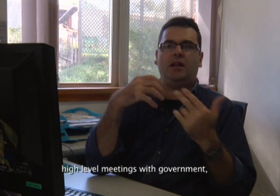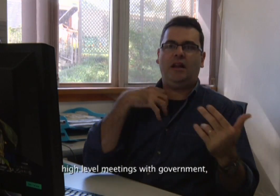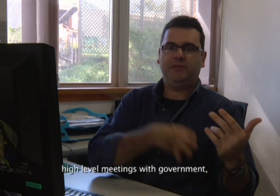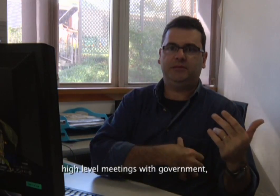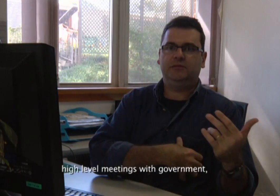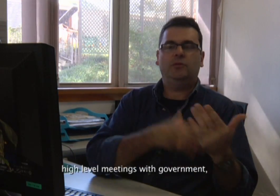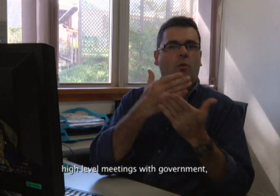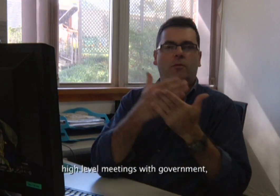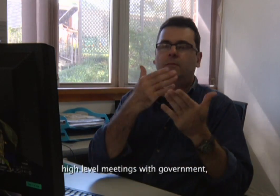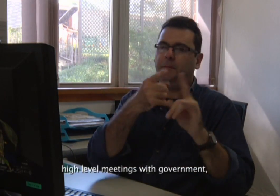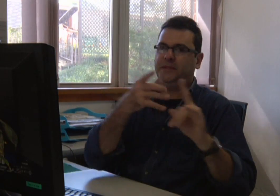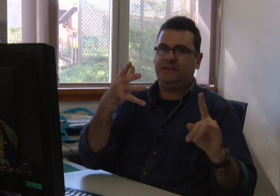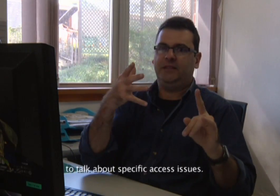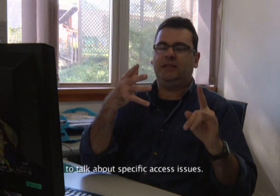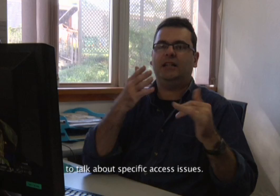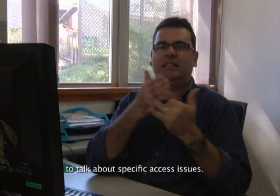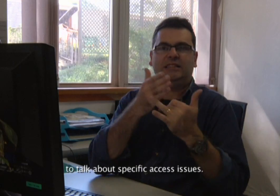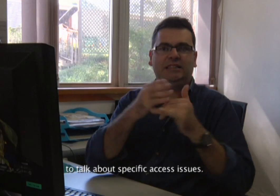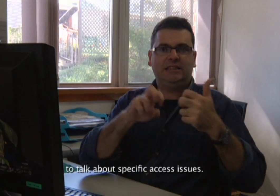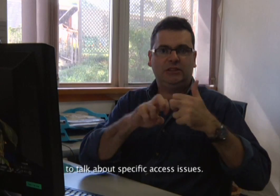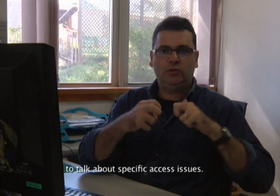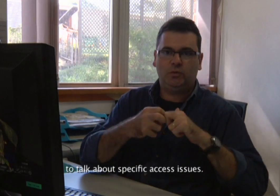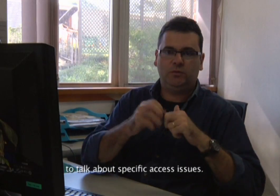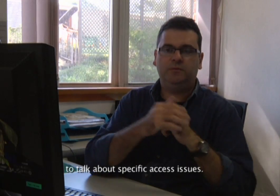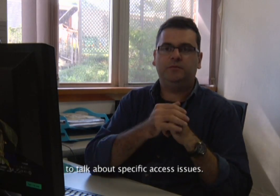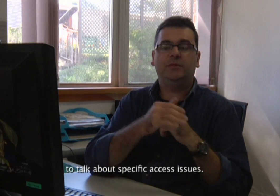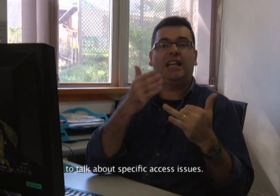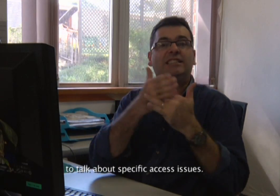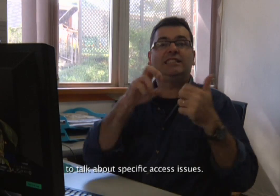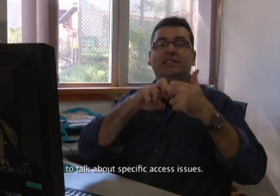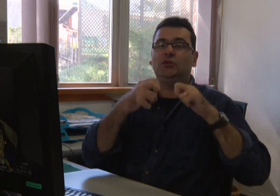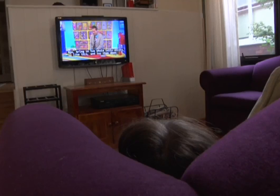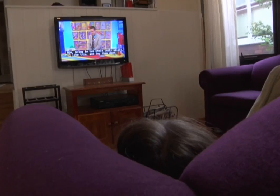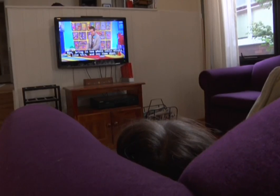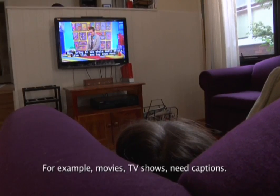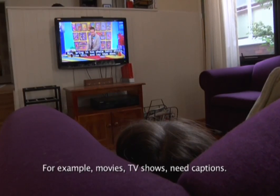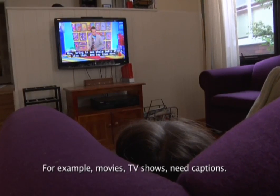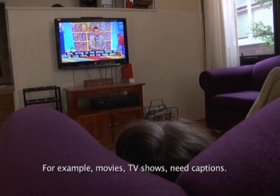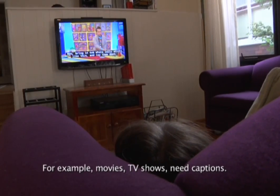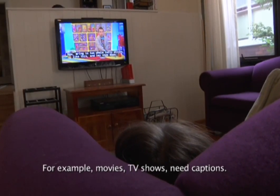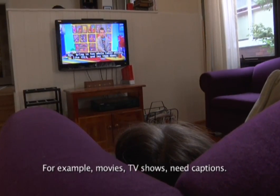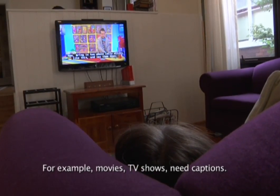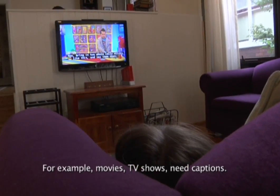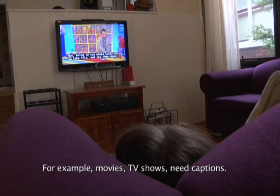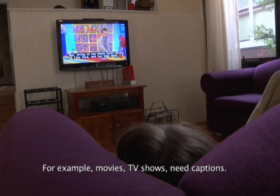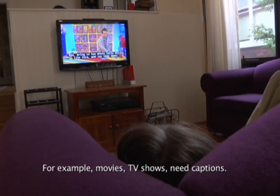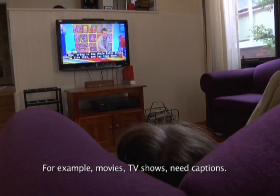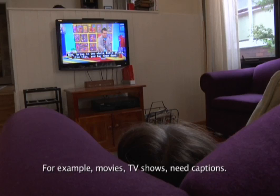with government to talk about specific access issues For example, movies, TV shows